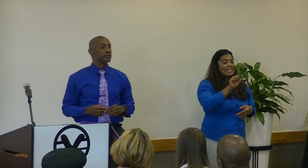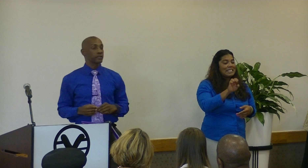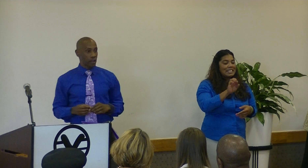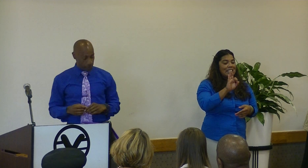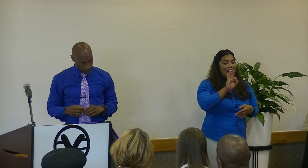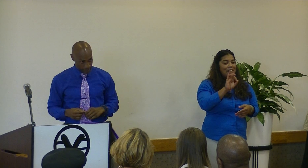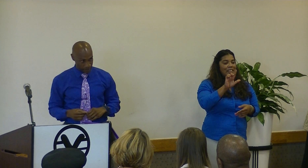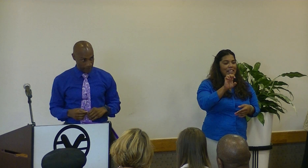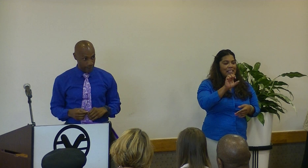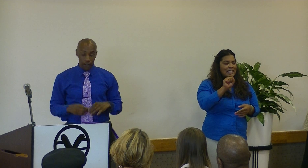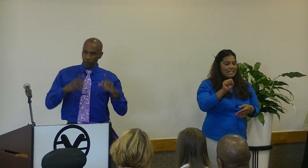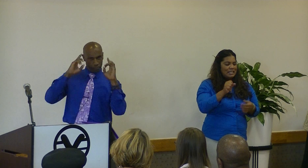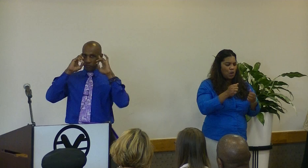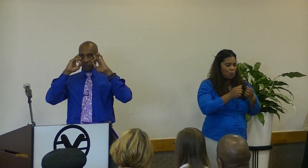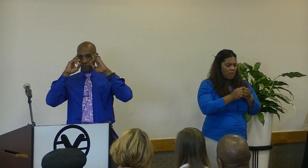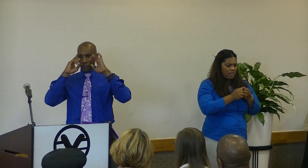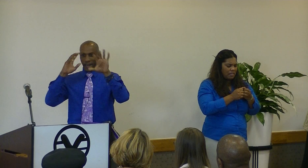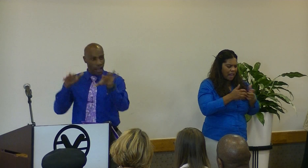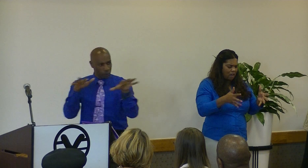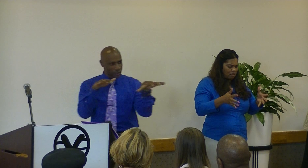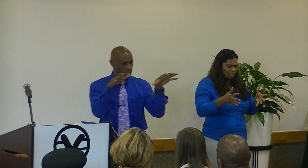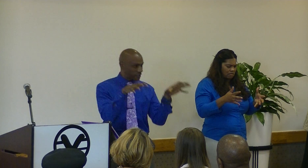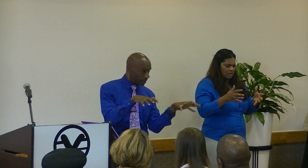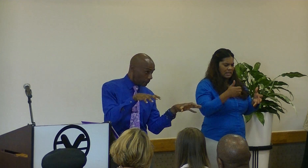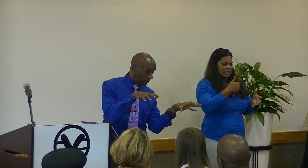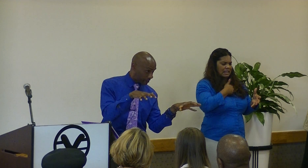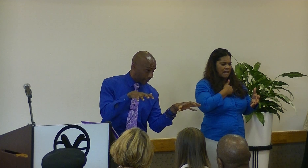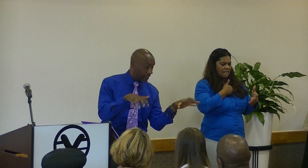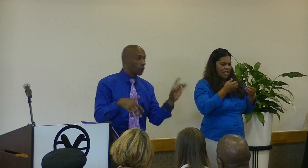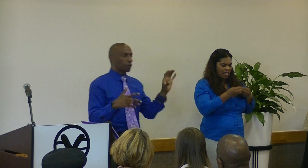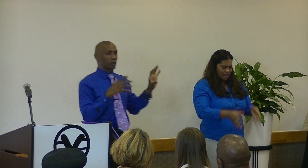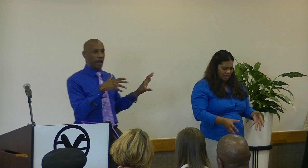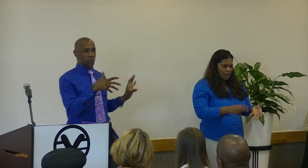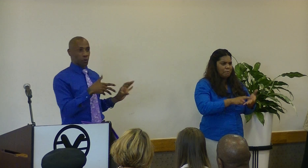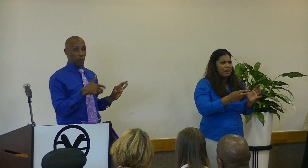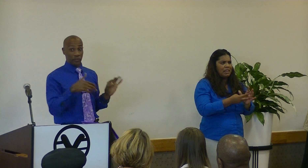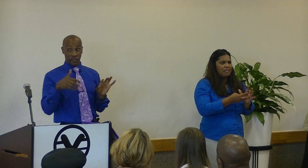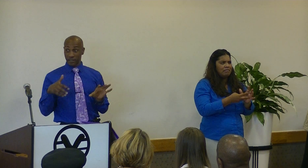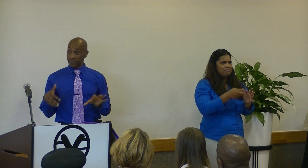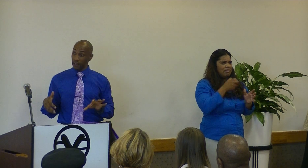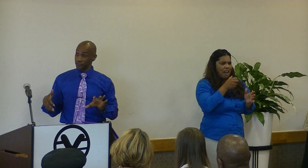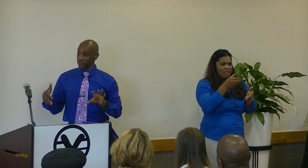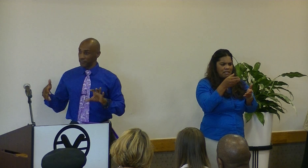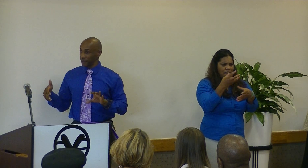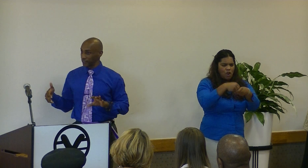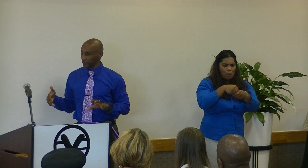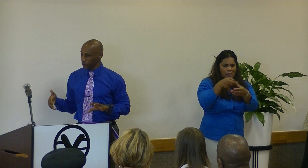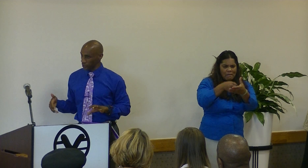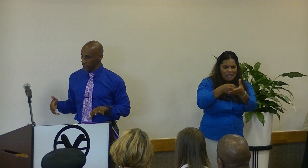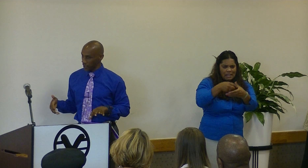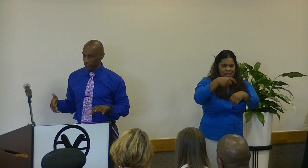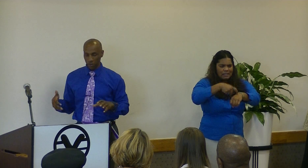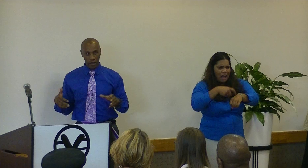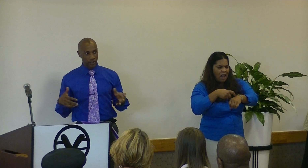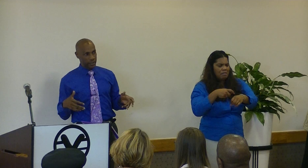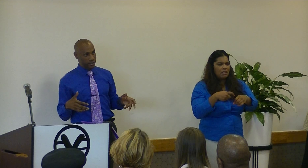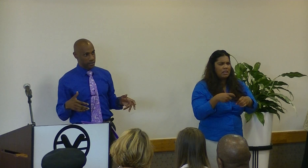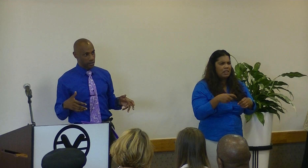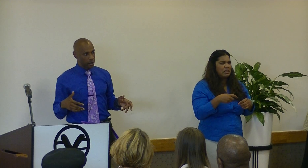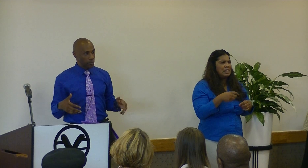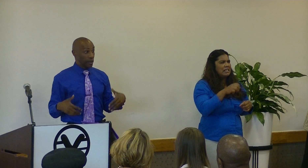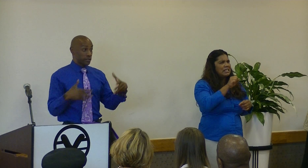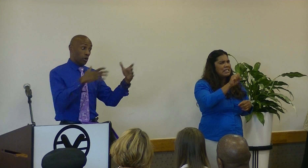serve selflessly. But how do we serve selflessly when we're not sure what the self that we're talking